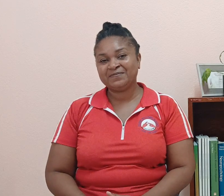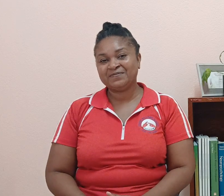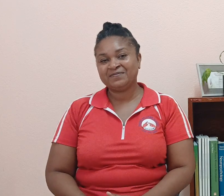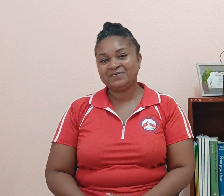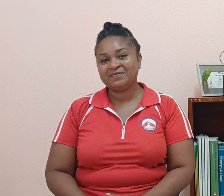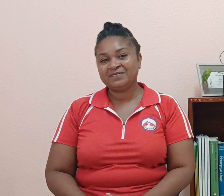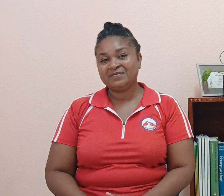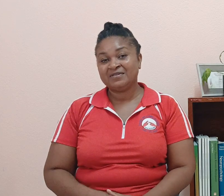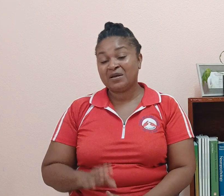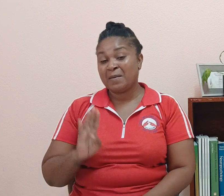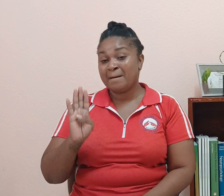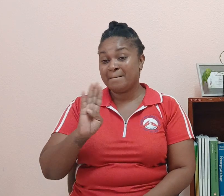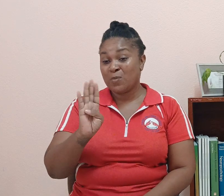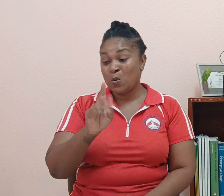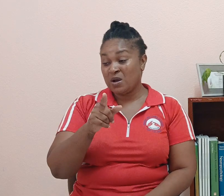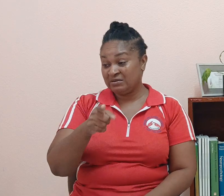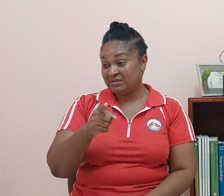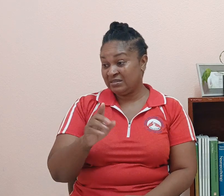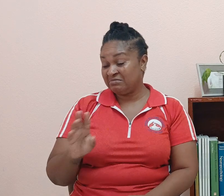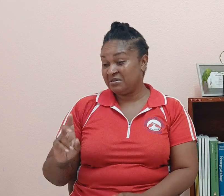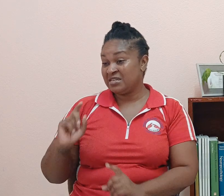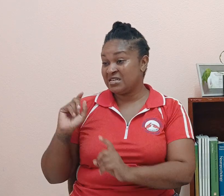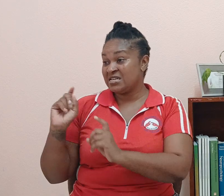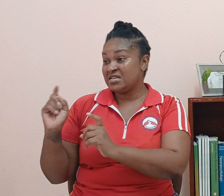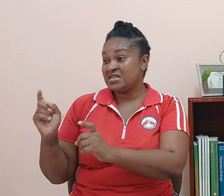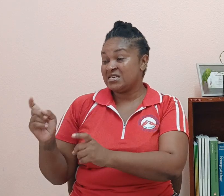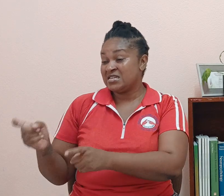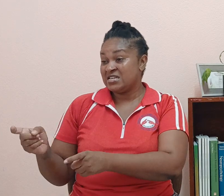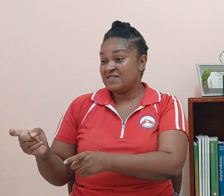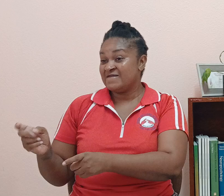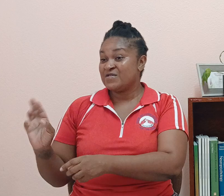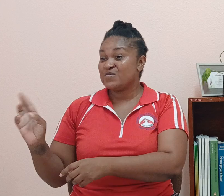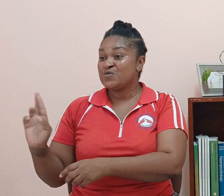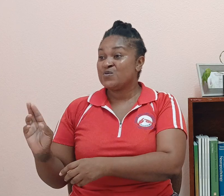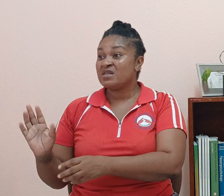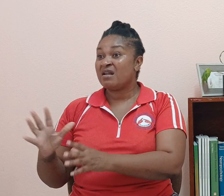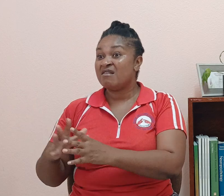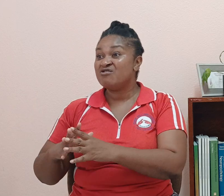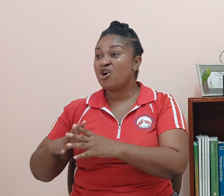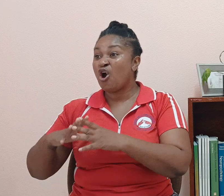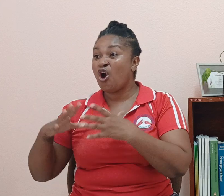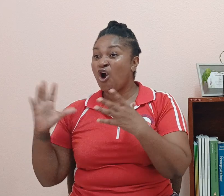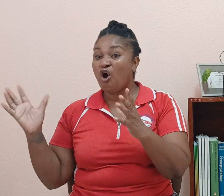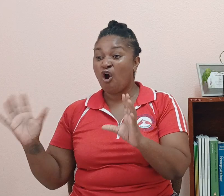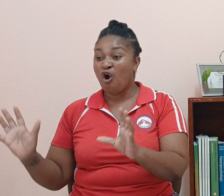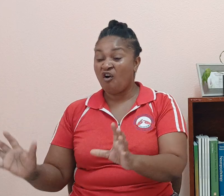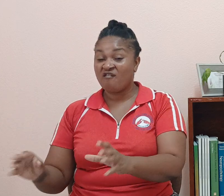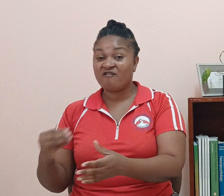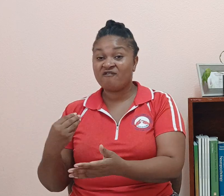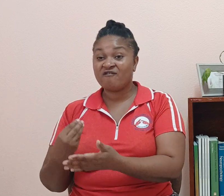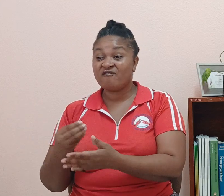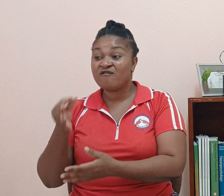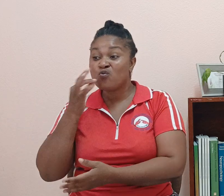Boaz gave Ruth so much food that she couldn't eat all of